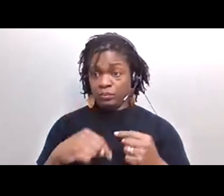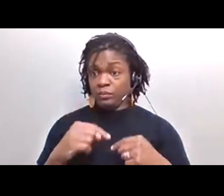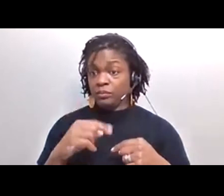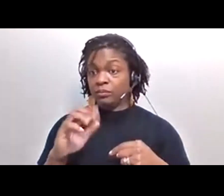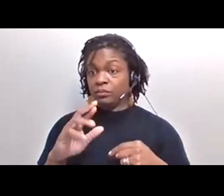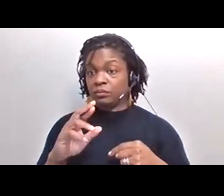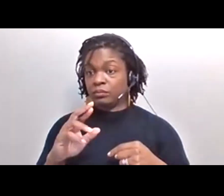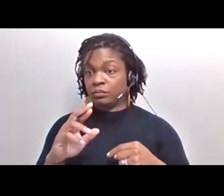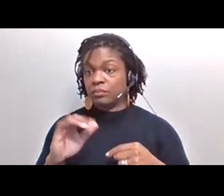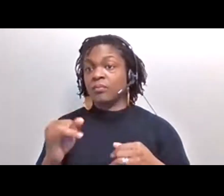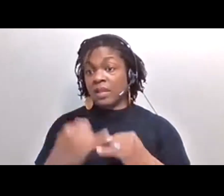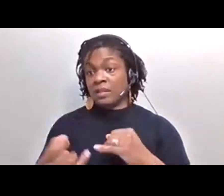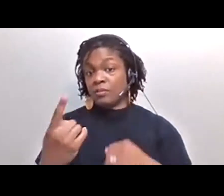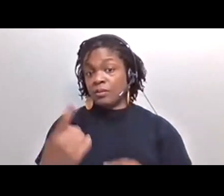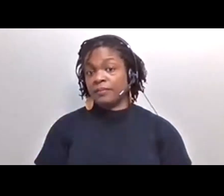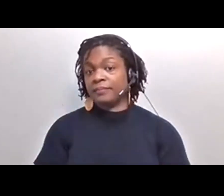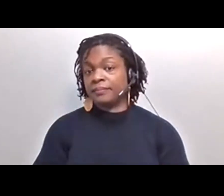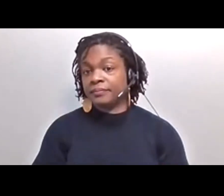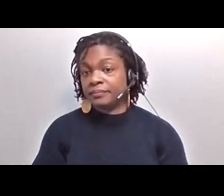That was the last one. Oh, no.